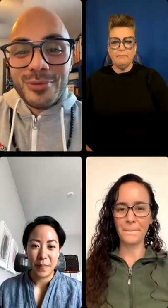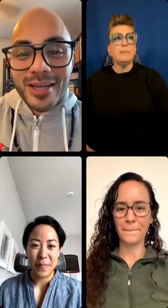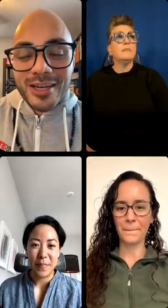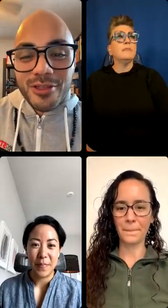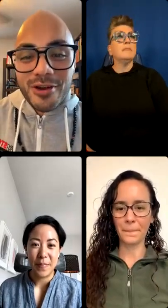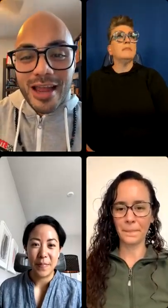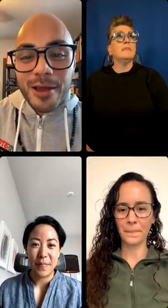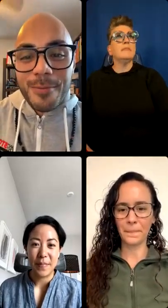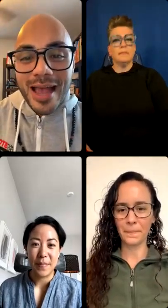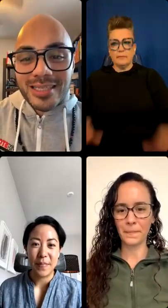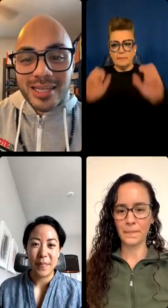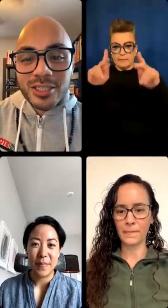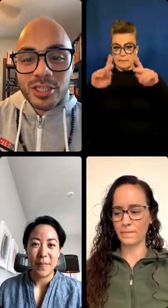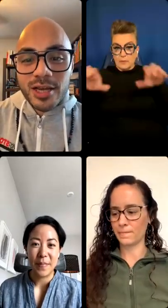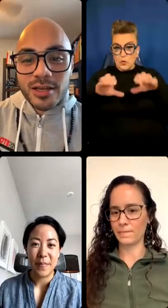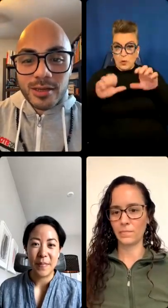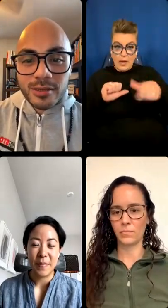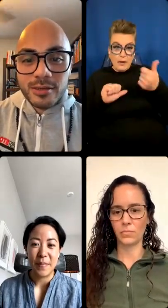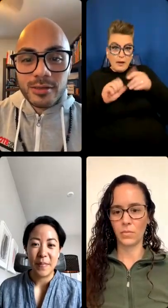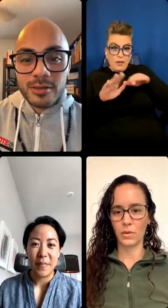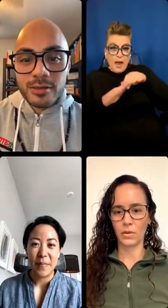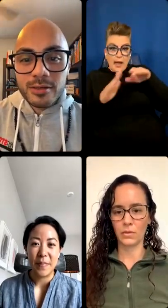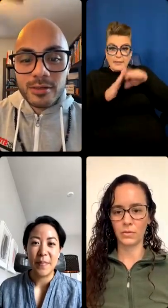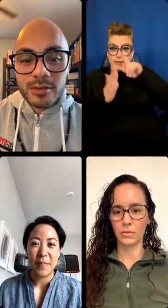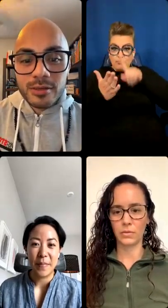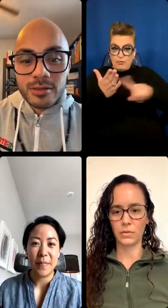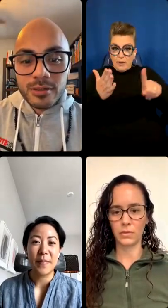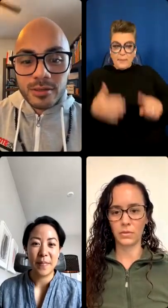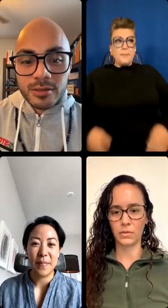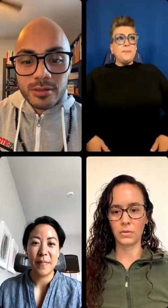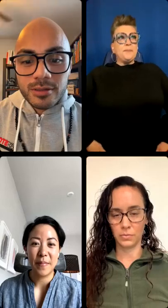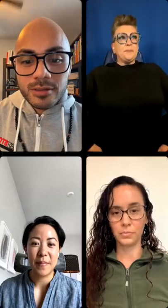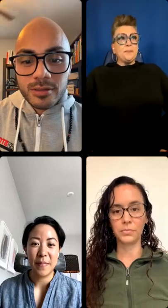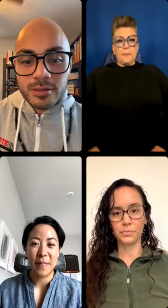Okay, doing another access check.